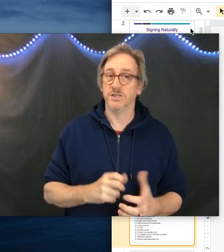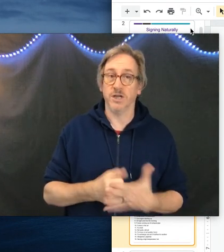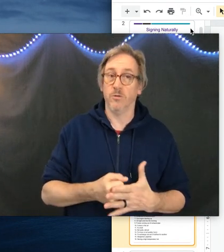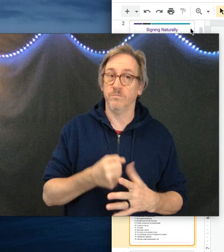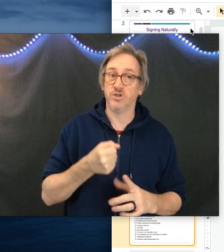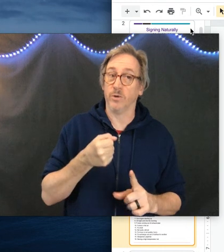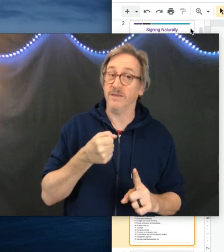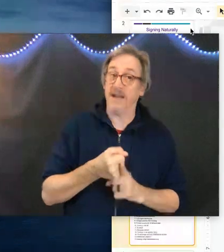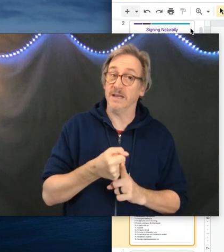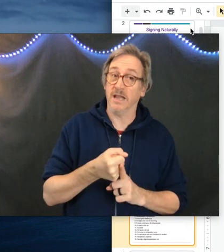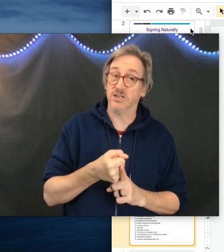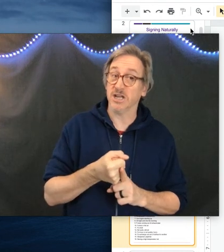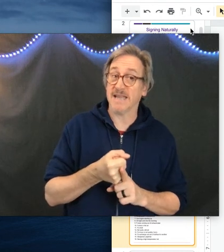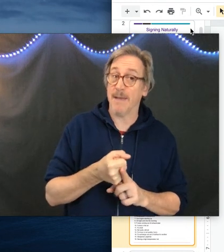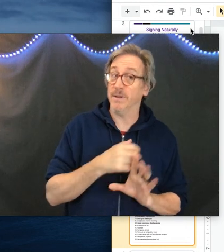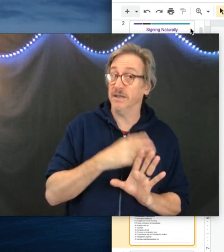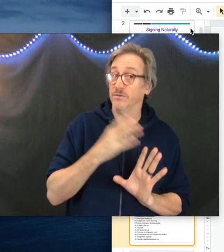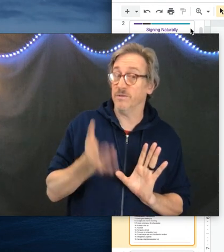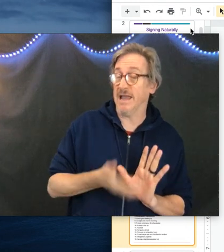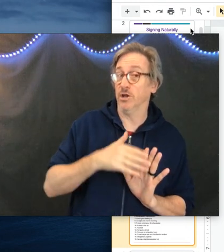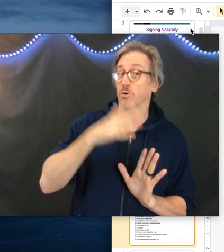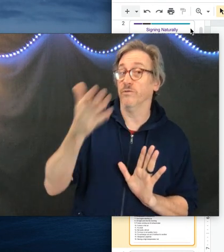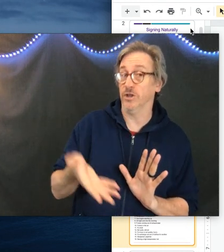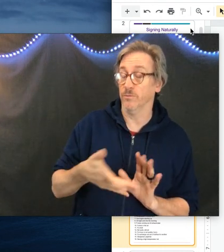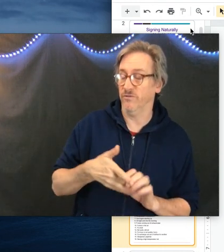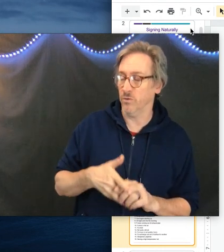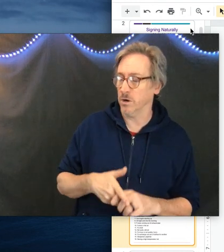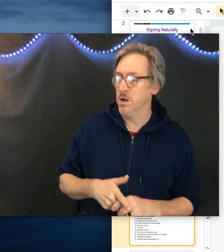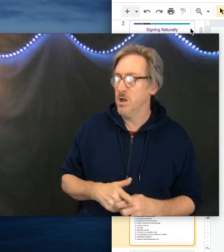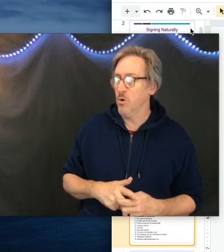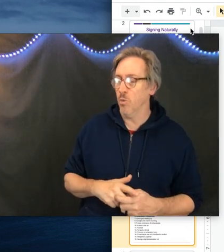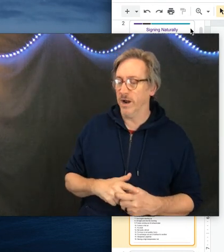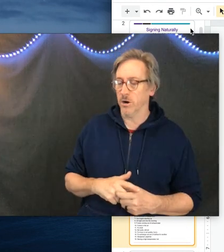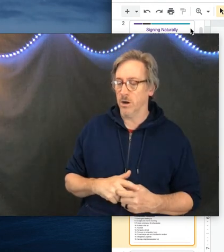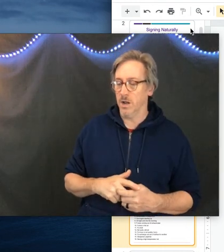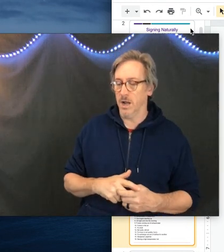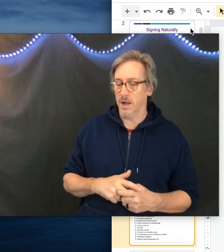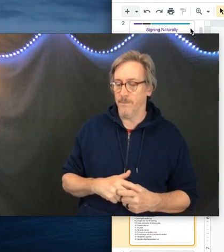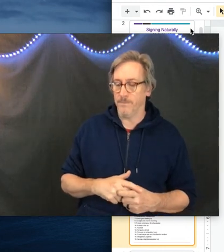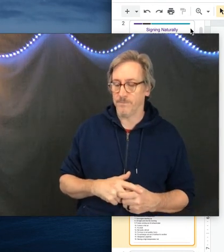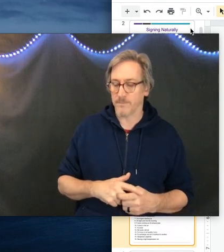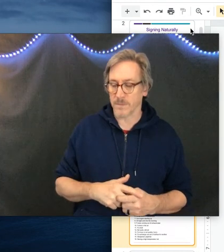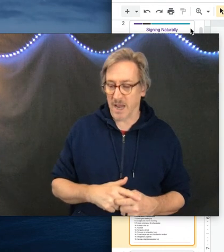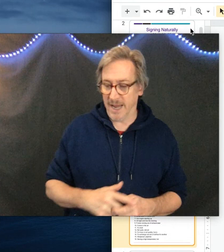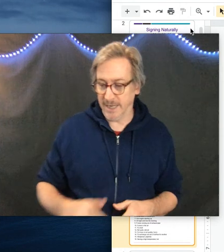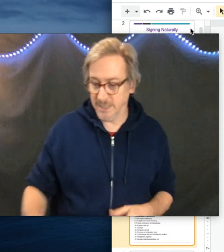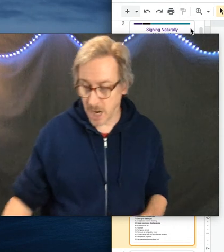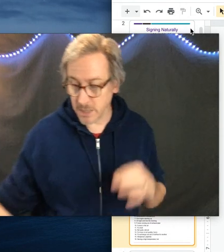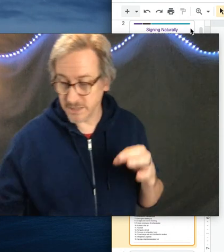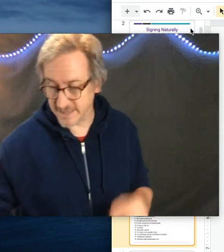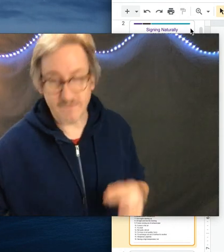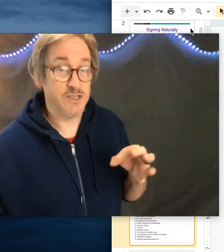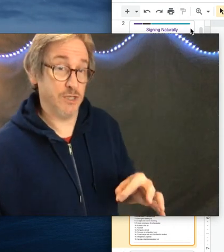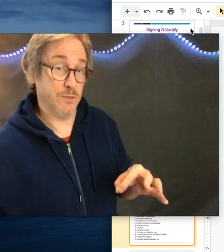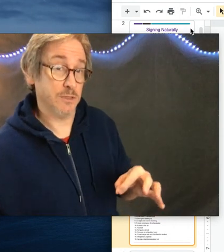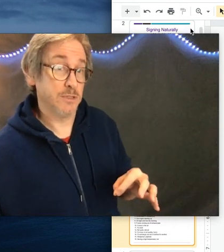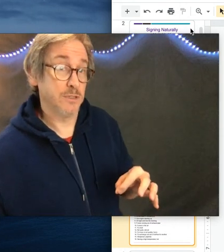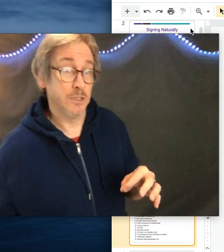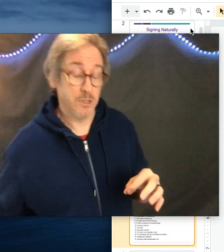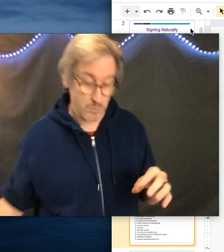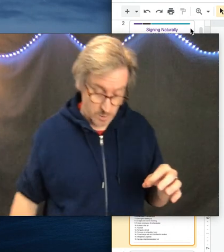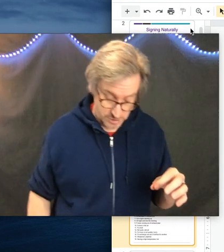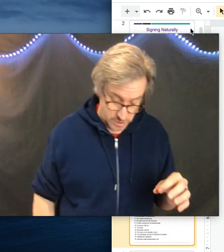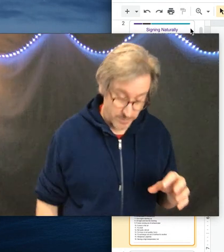there was a story that had just happened either that year or the year before, where a young deaf